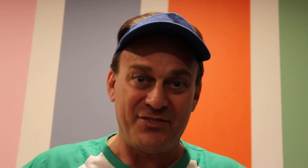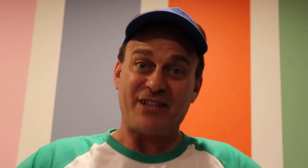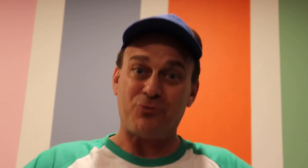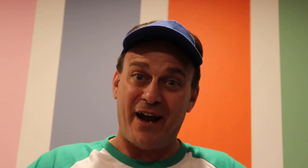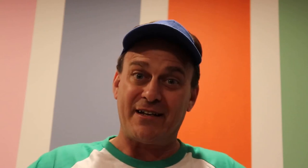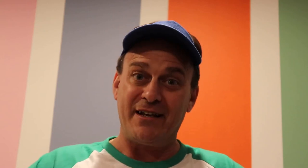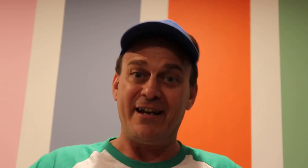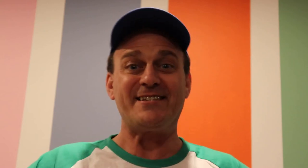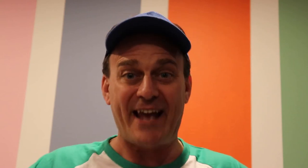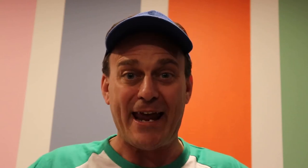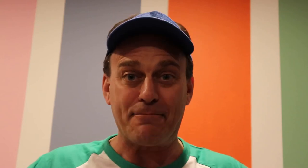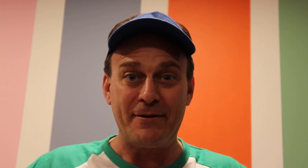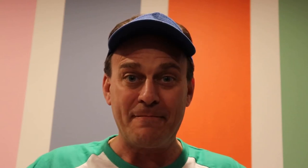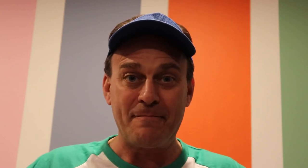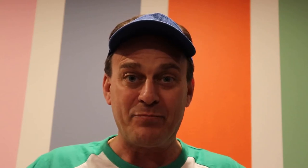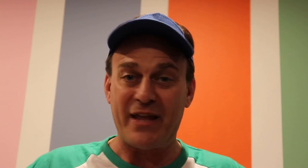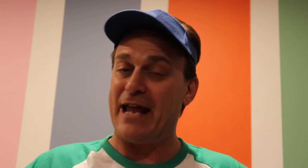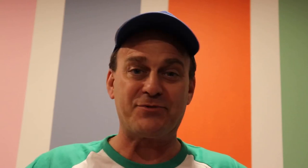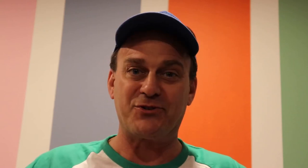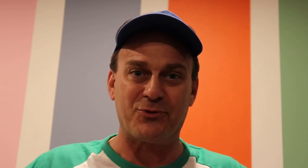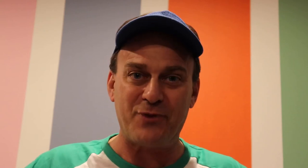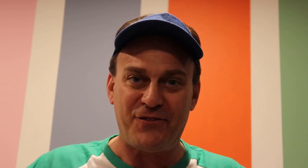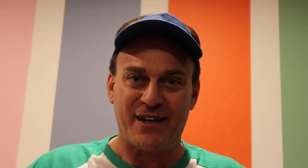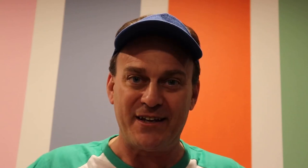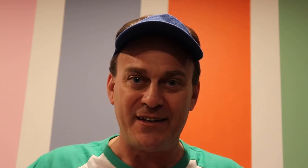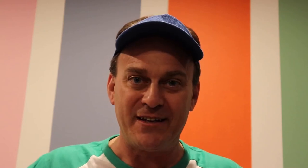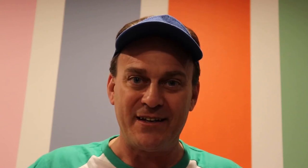That's right, it's an ape. Apes are terrific.